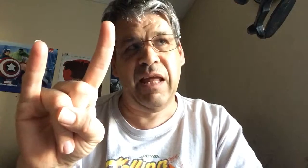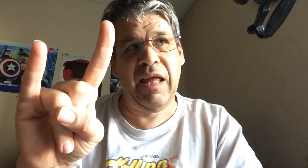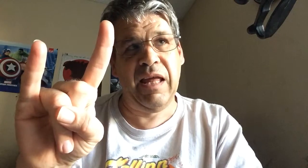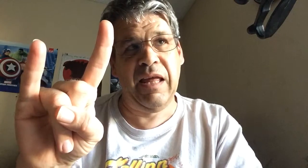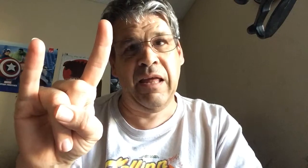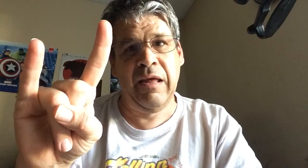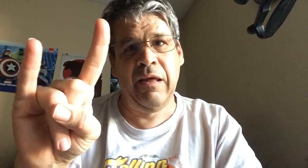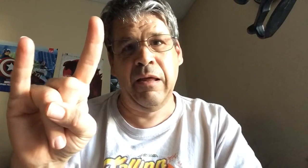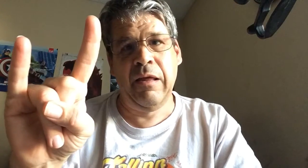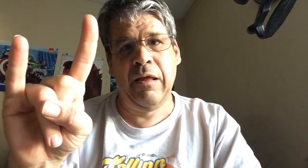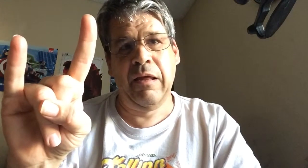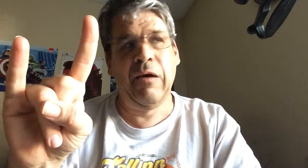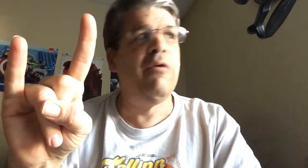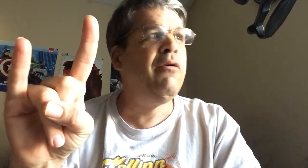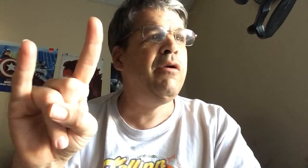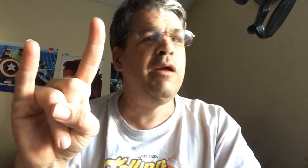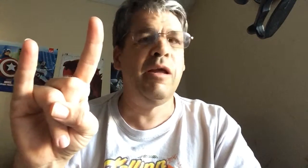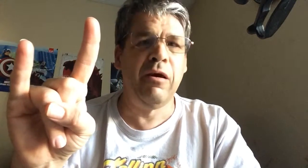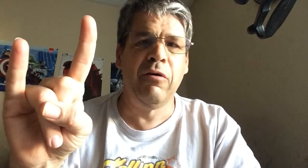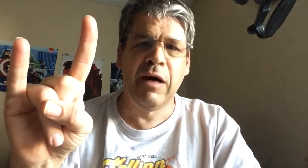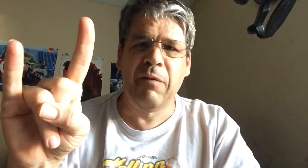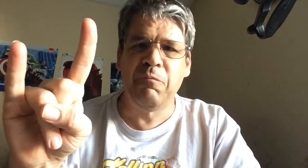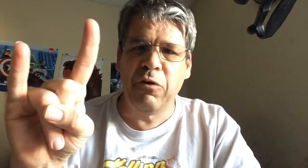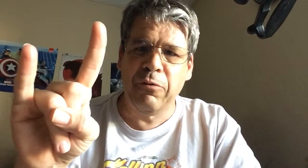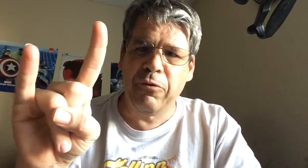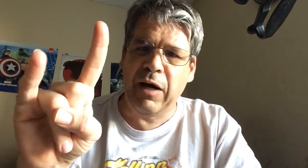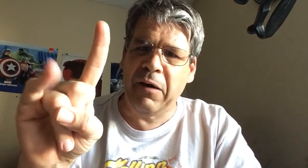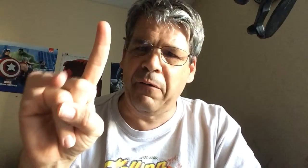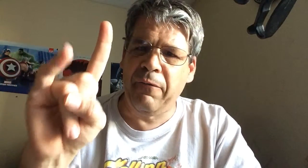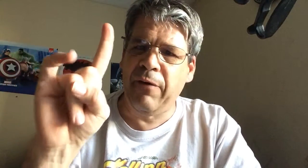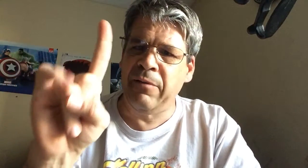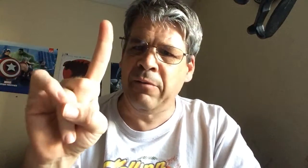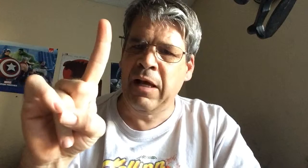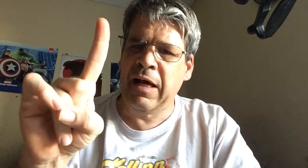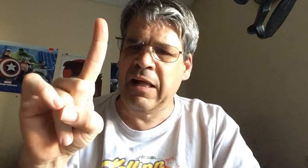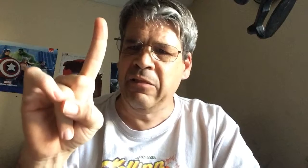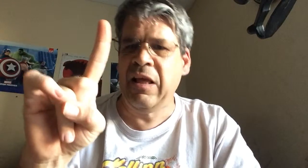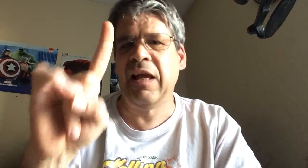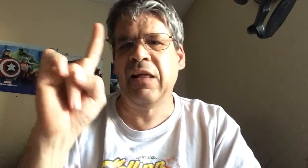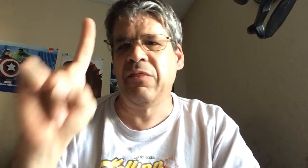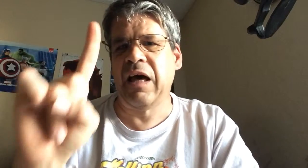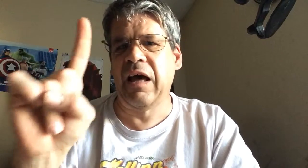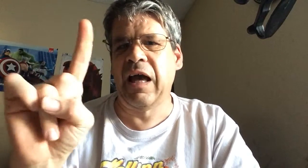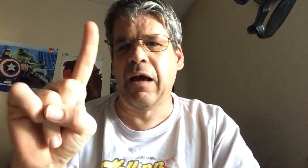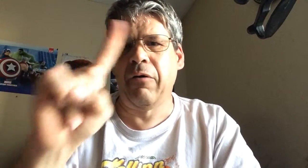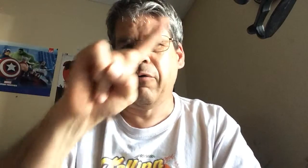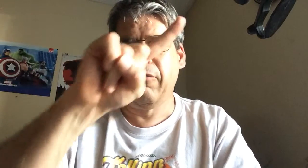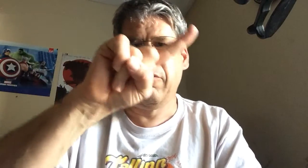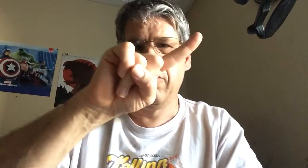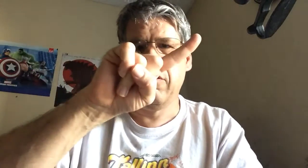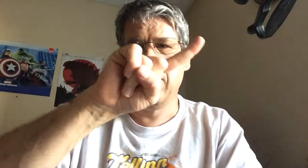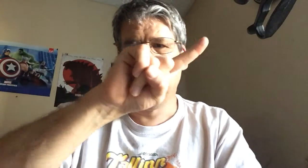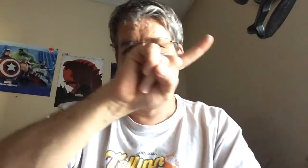he. So you have to draw one hand in the air.